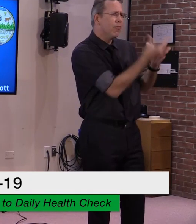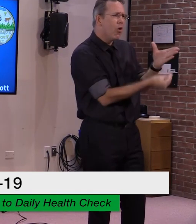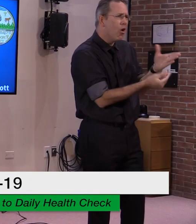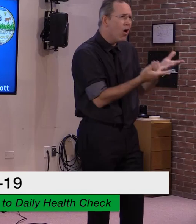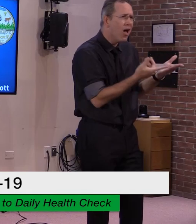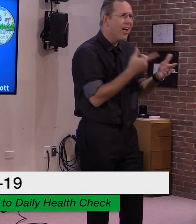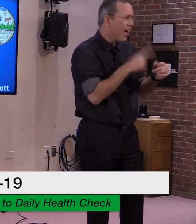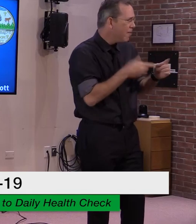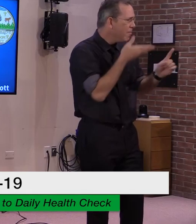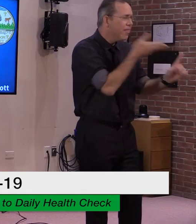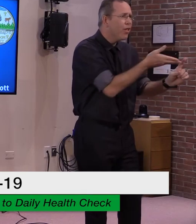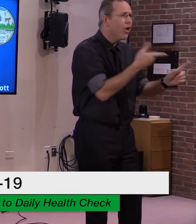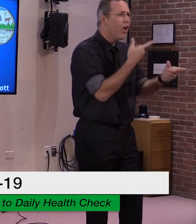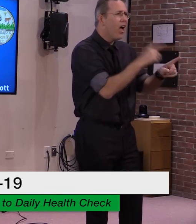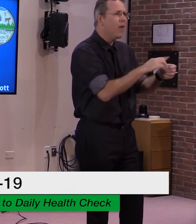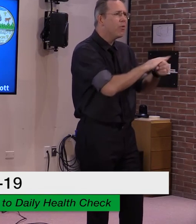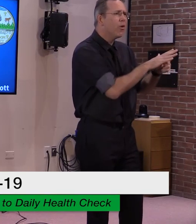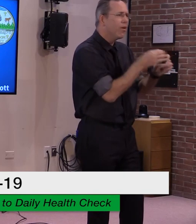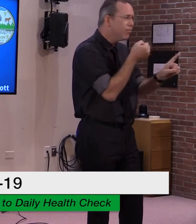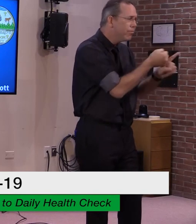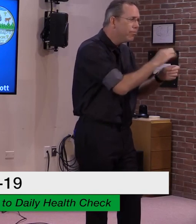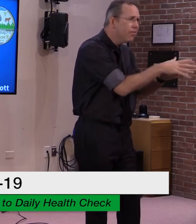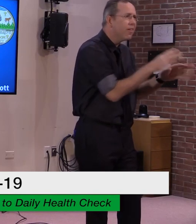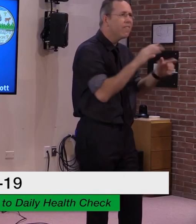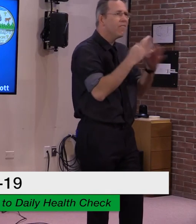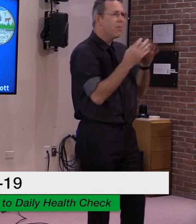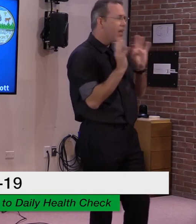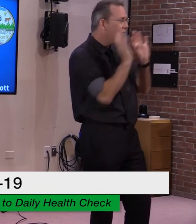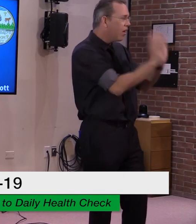virus continuing